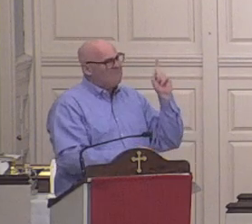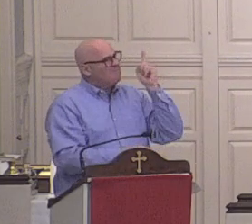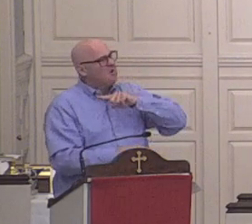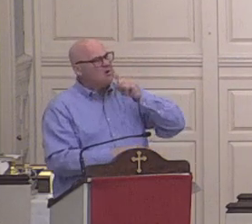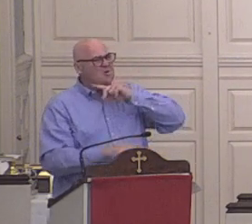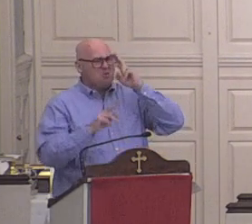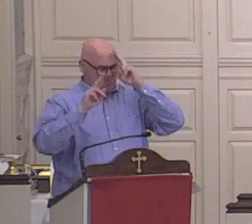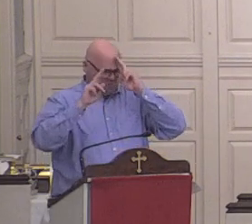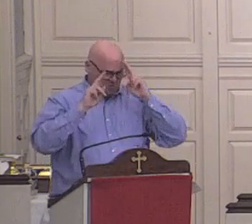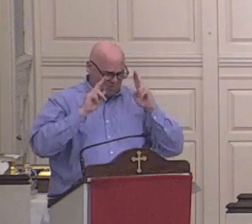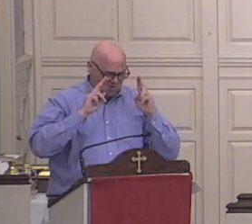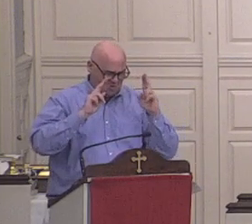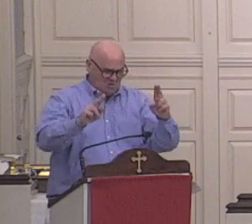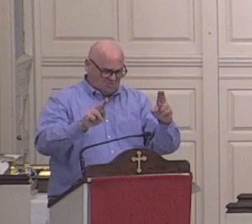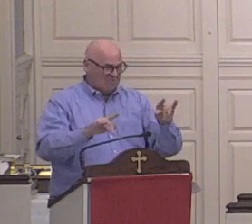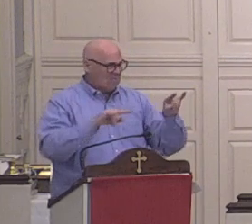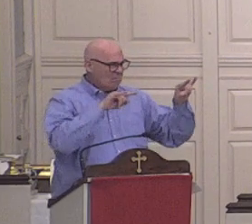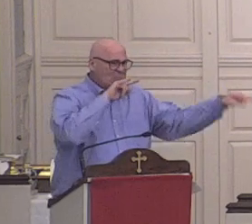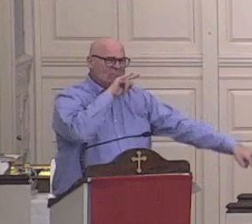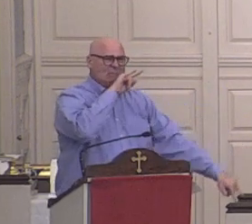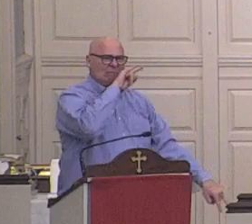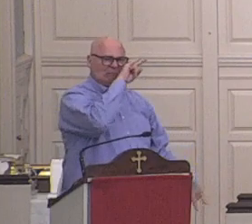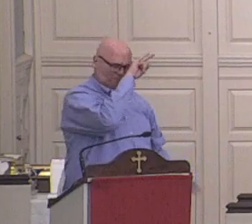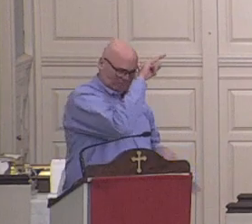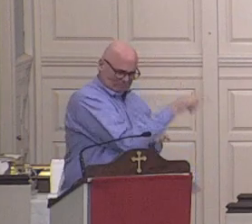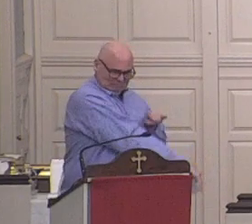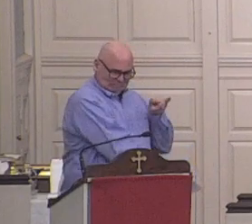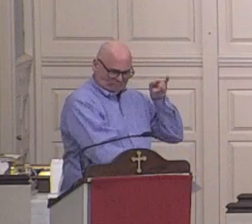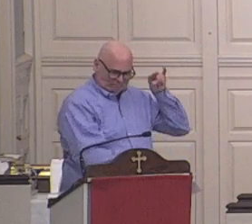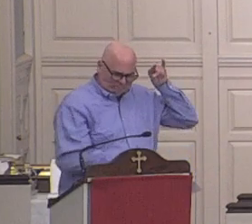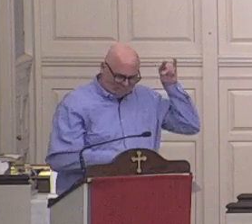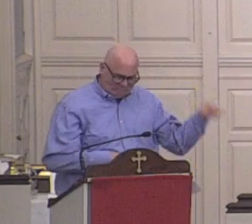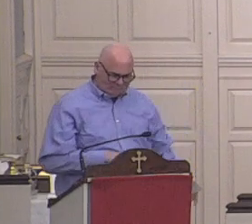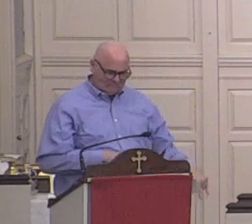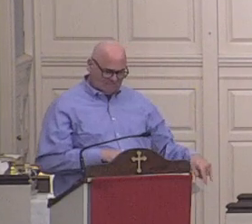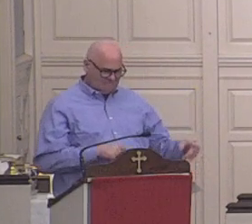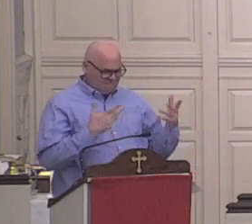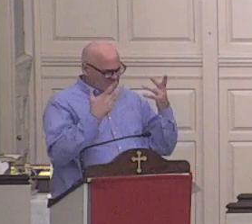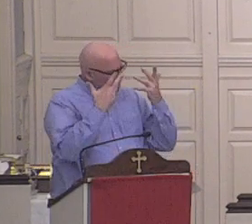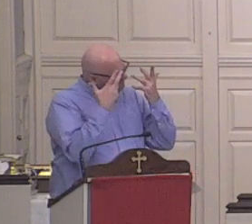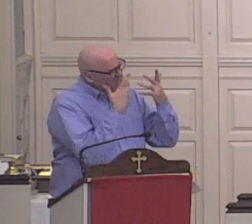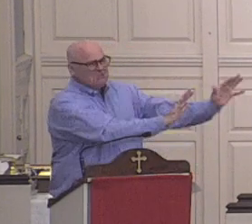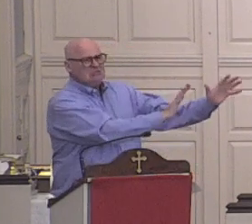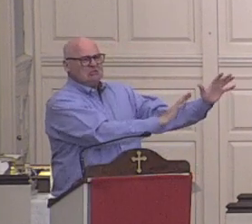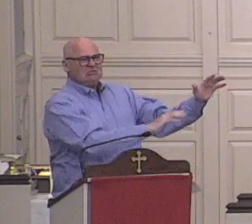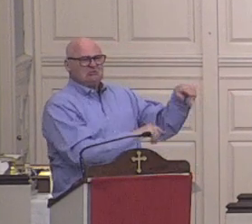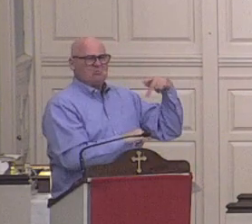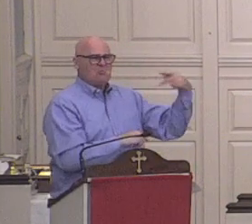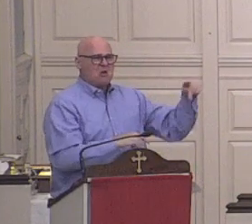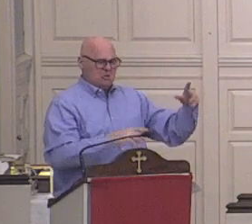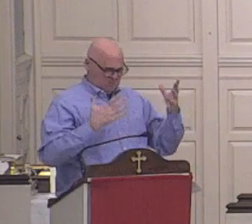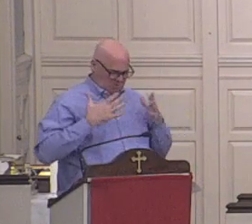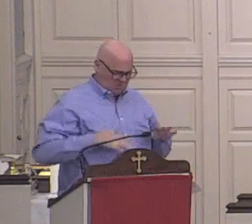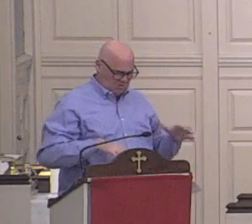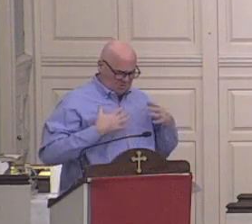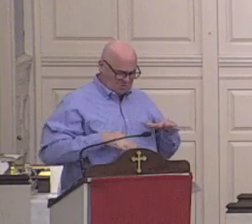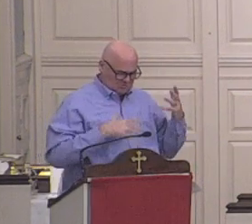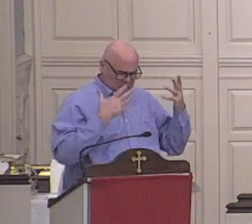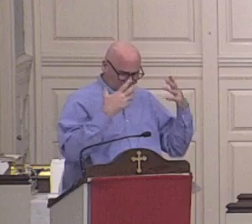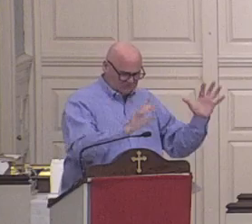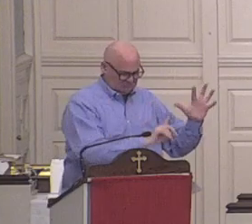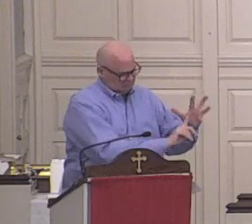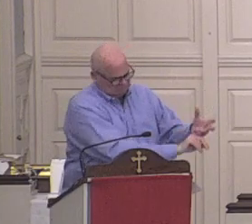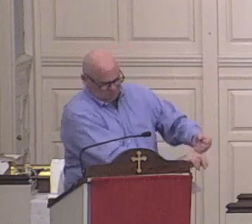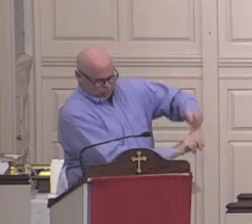They knelt before him in homage. And when they had mocked him, they stripped him of the